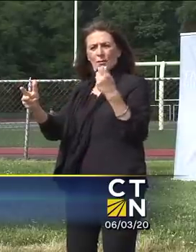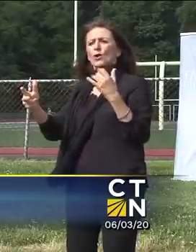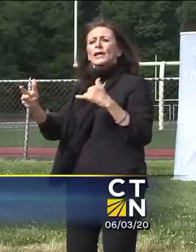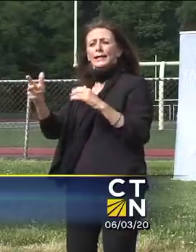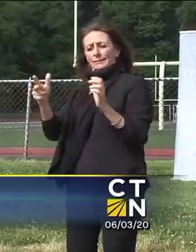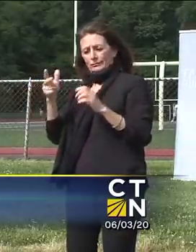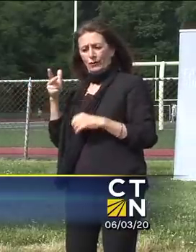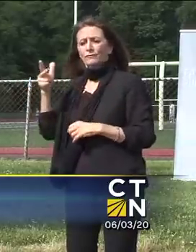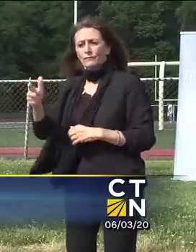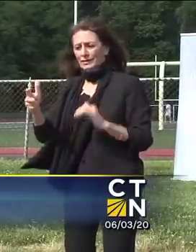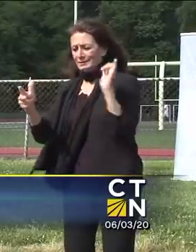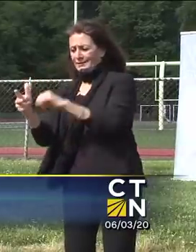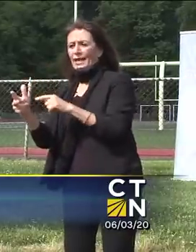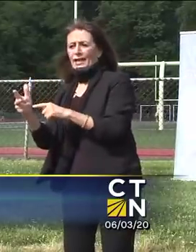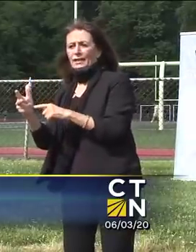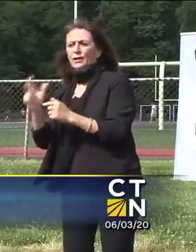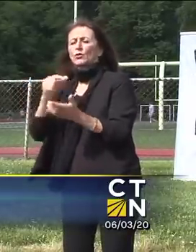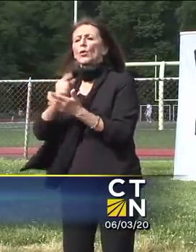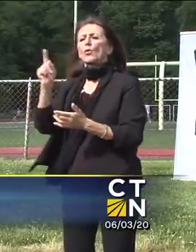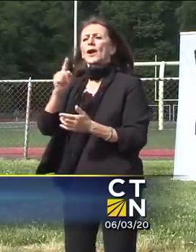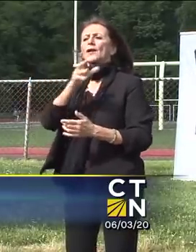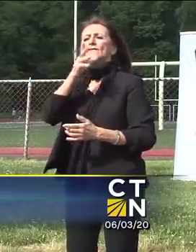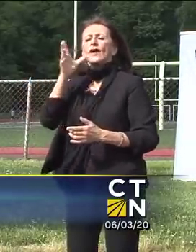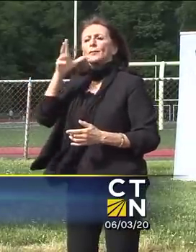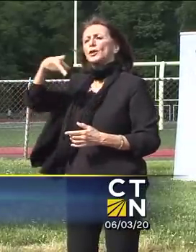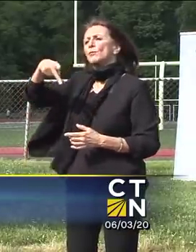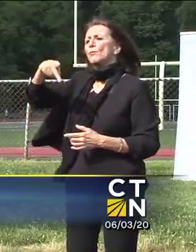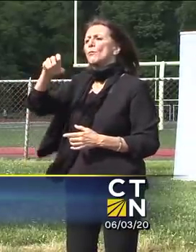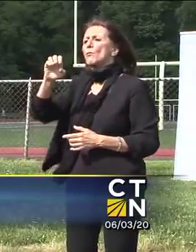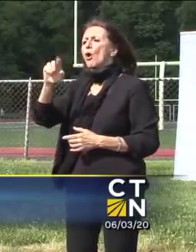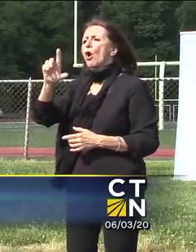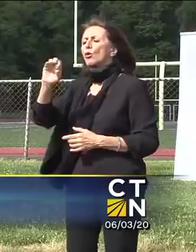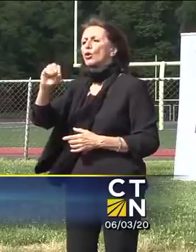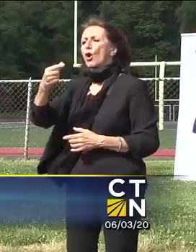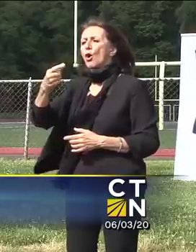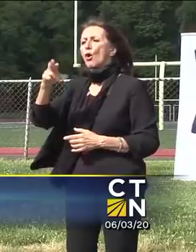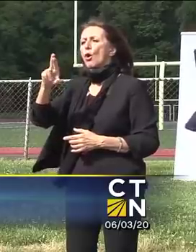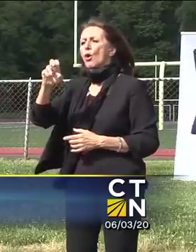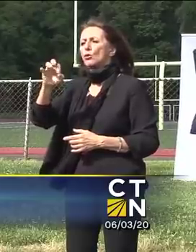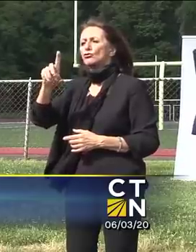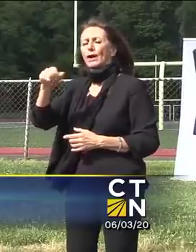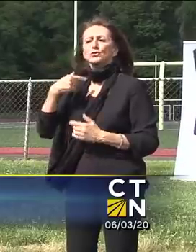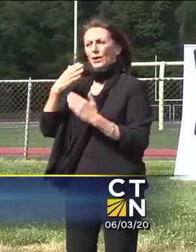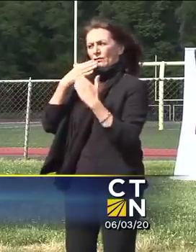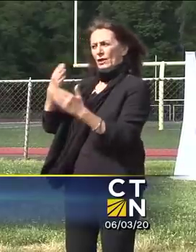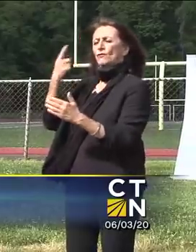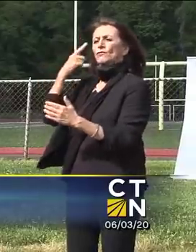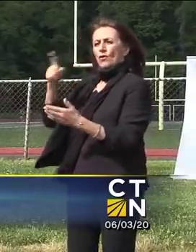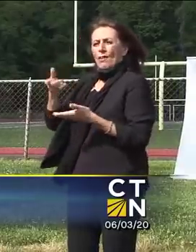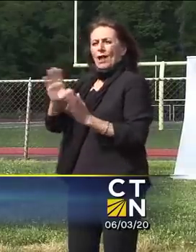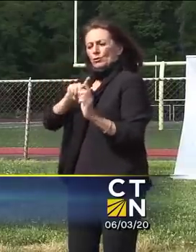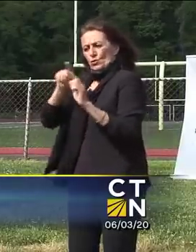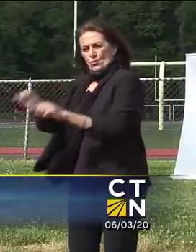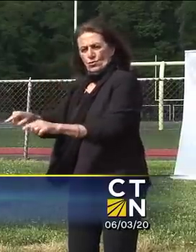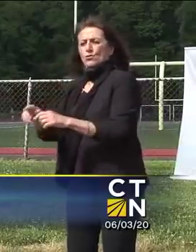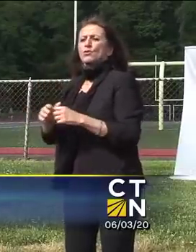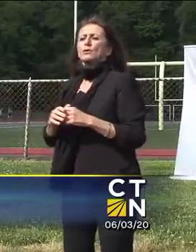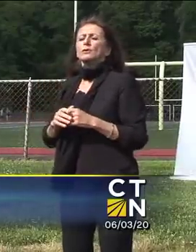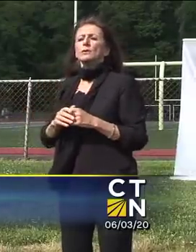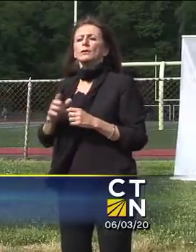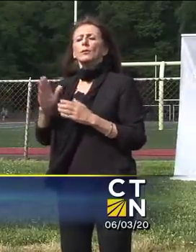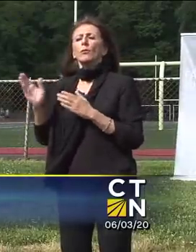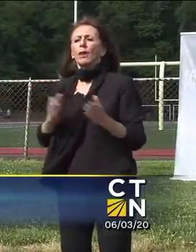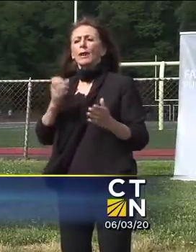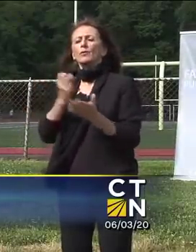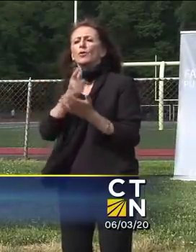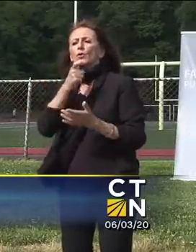time, graduation will be held at the Farmington Polo Grounds, and we thank the Polo Grounds for their partnership. This plan has been